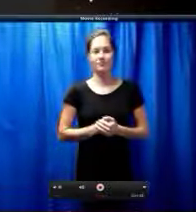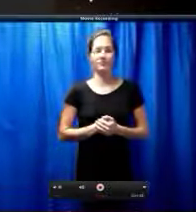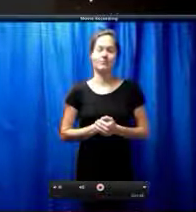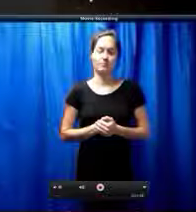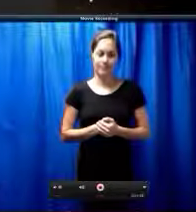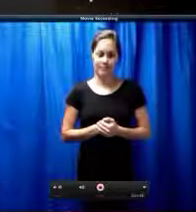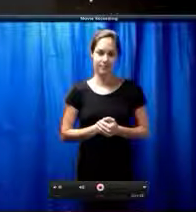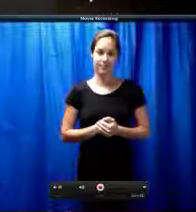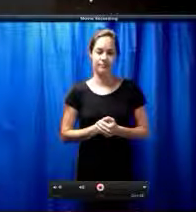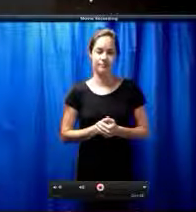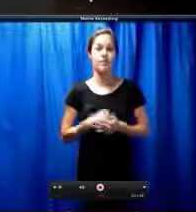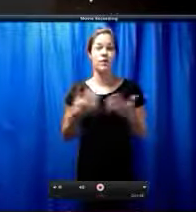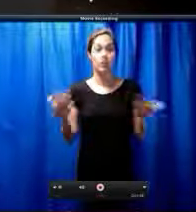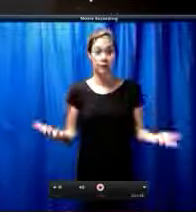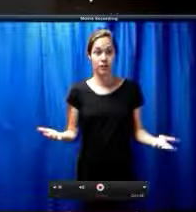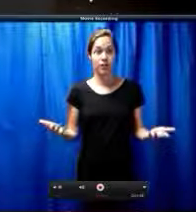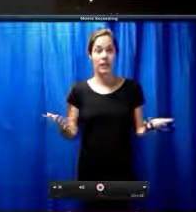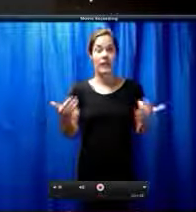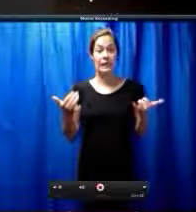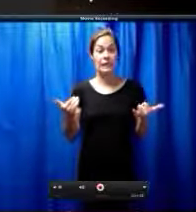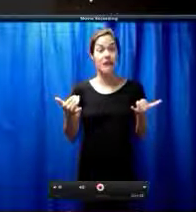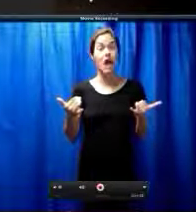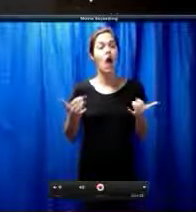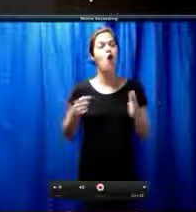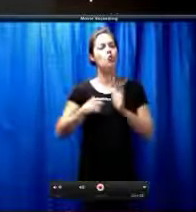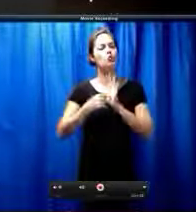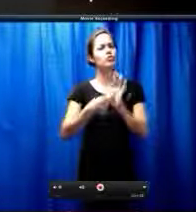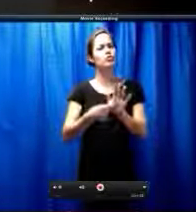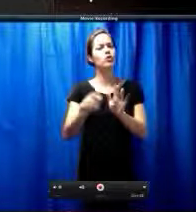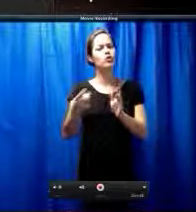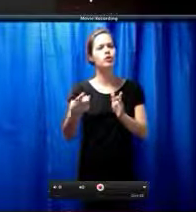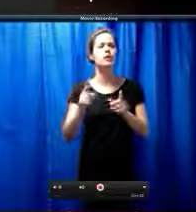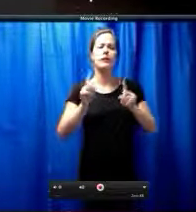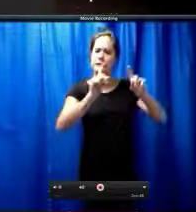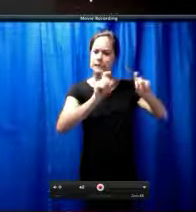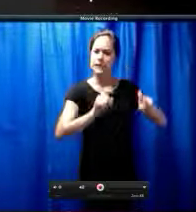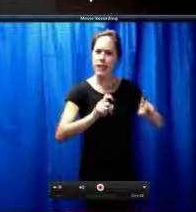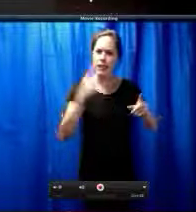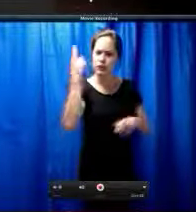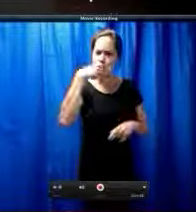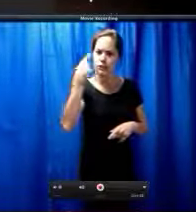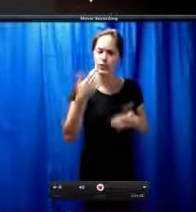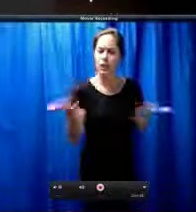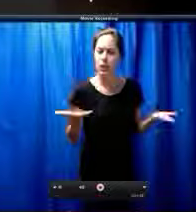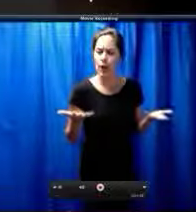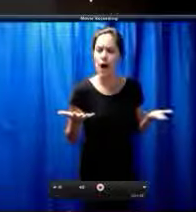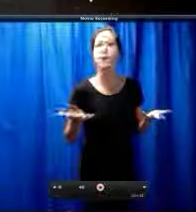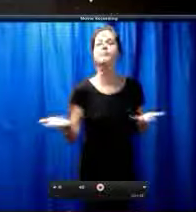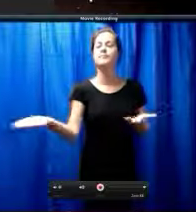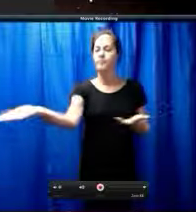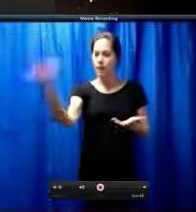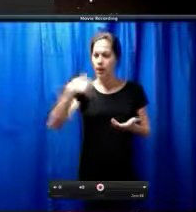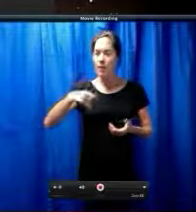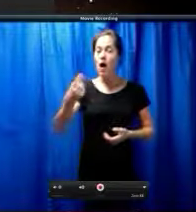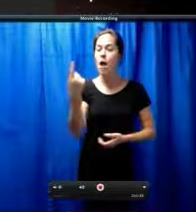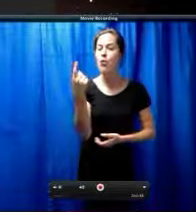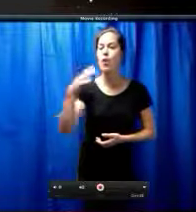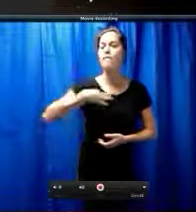like and you get a nice screening. So who wants to come up and be volunteer? Have screening.